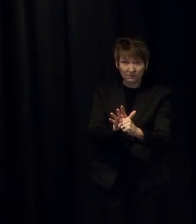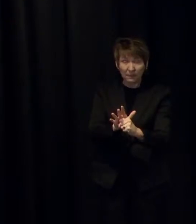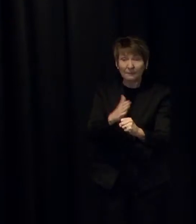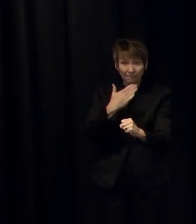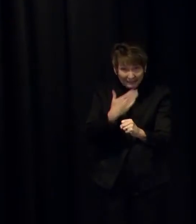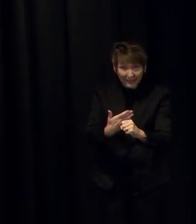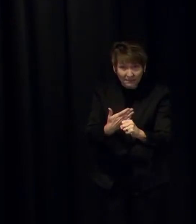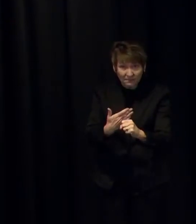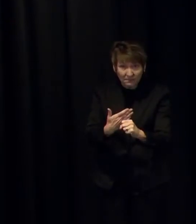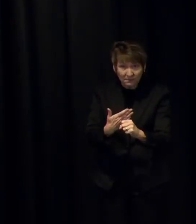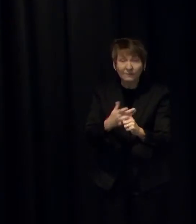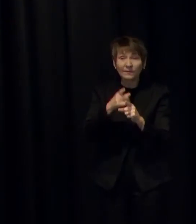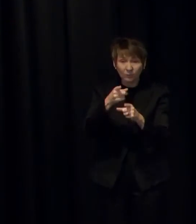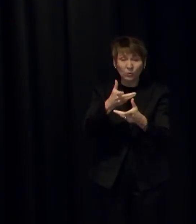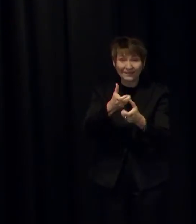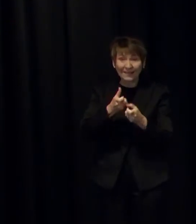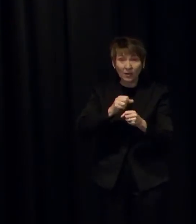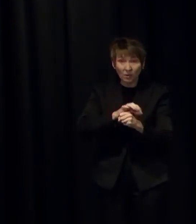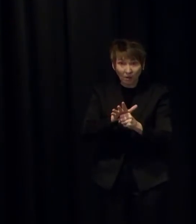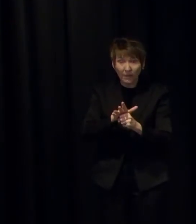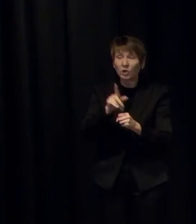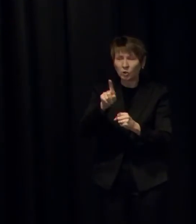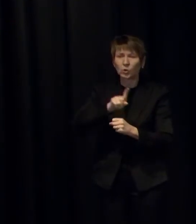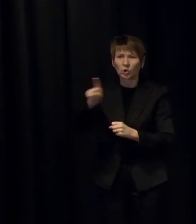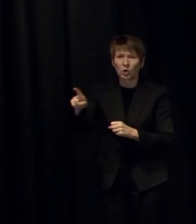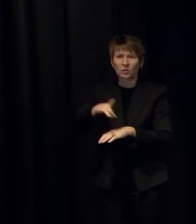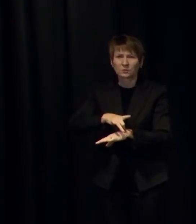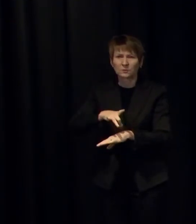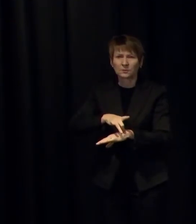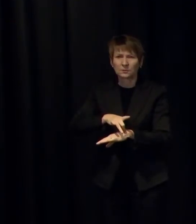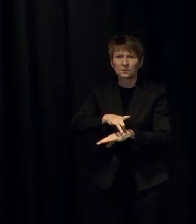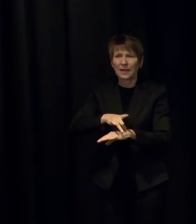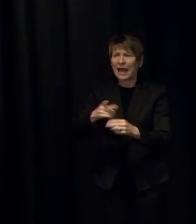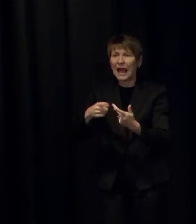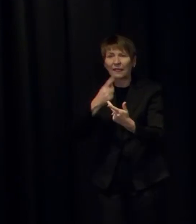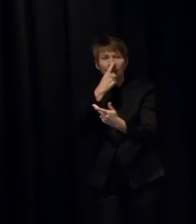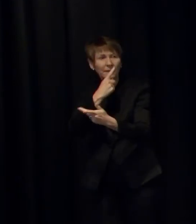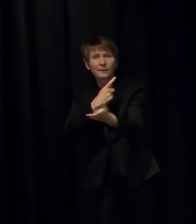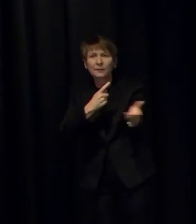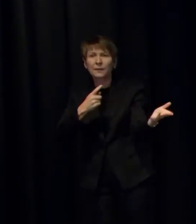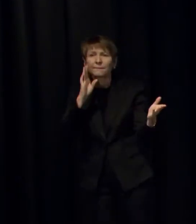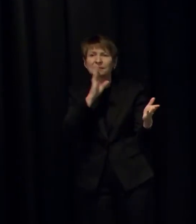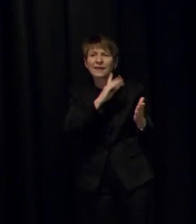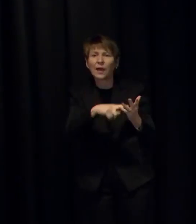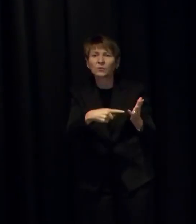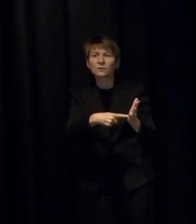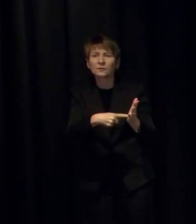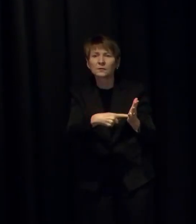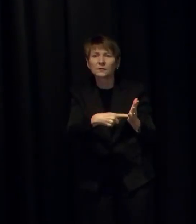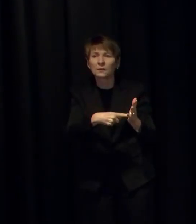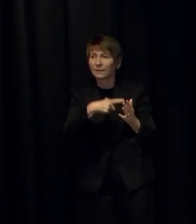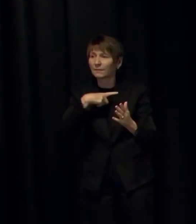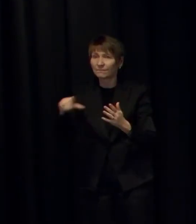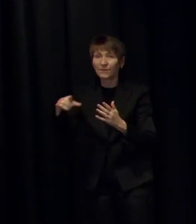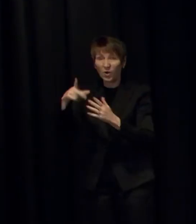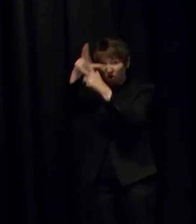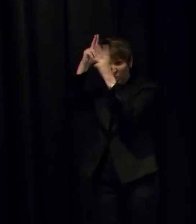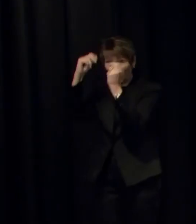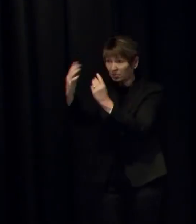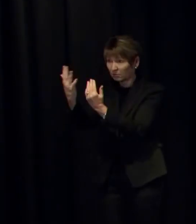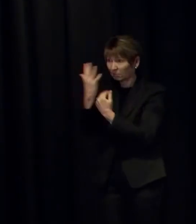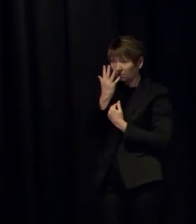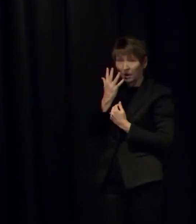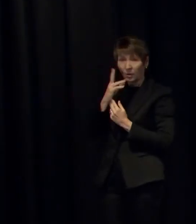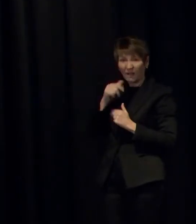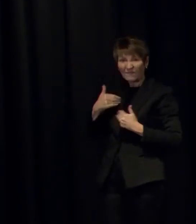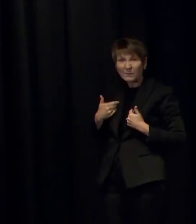happens. You can absolutely influence what happens by turning up and getting vaccinated and becoming part of that 80%,